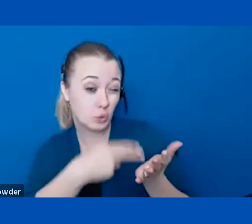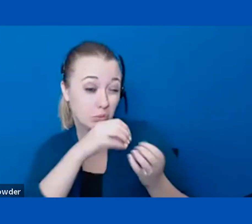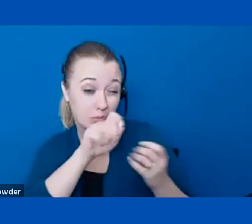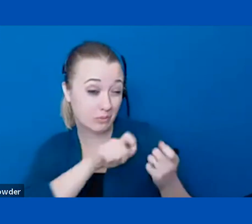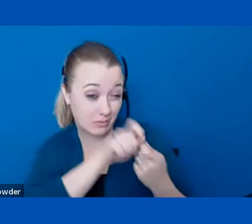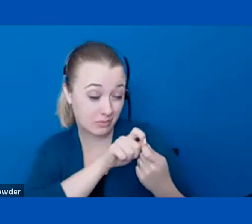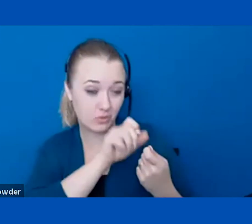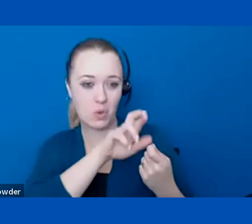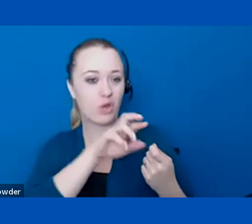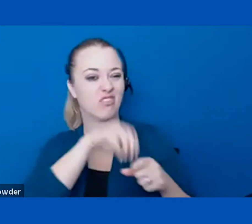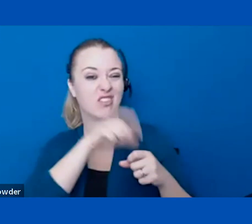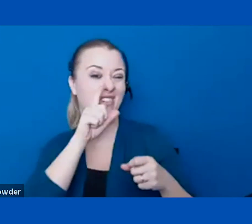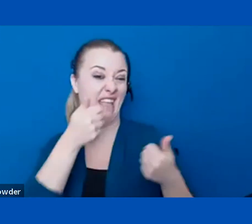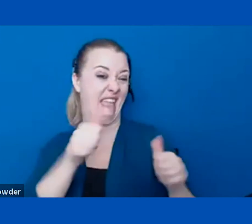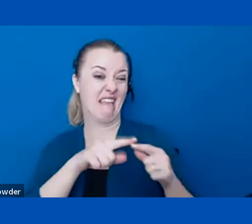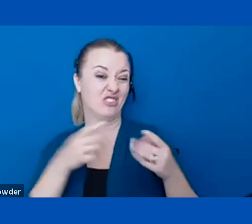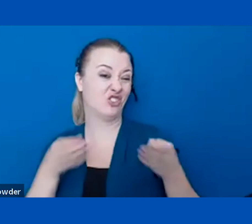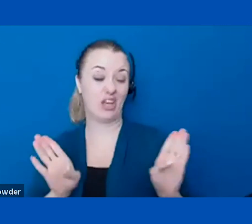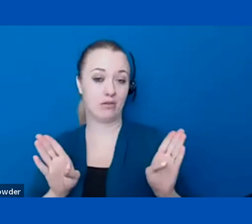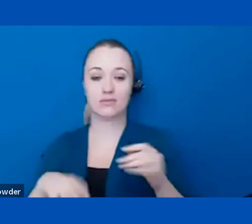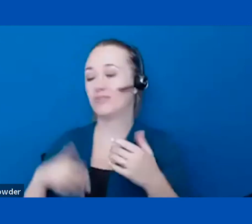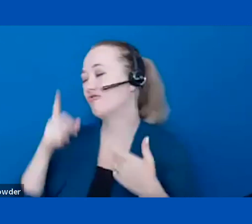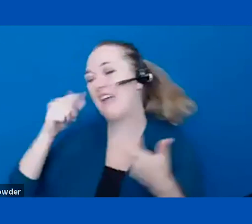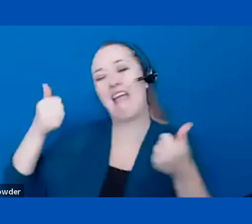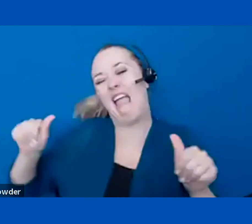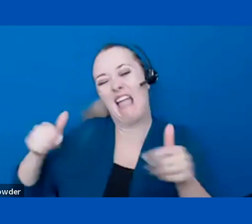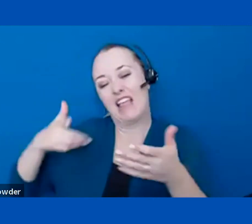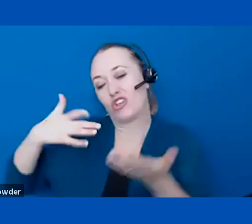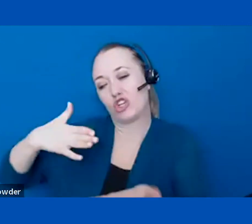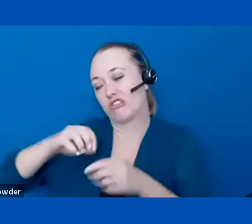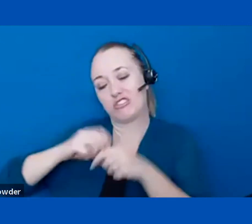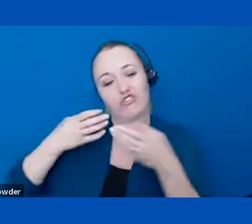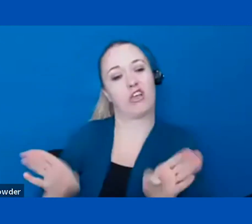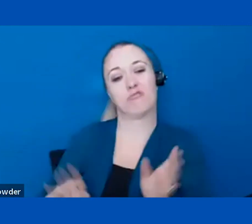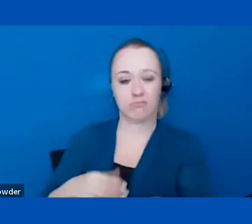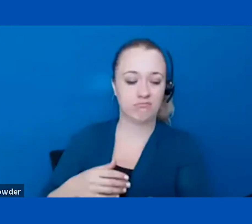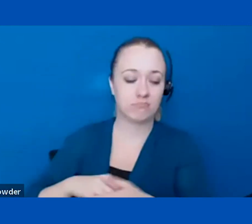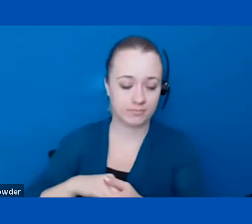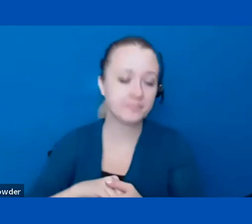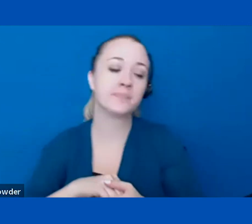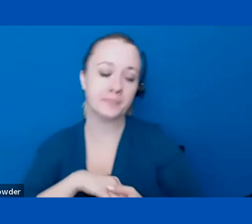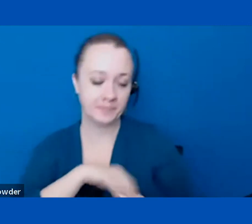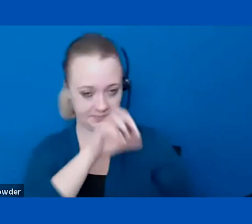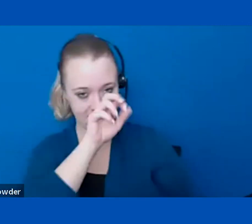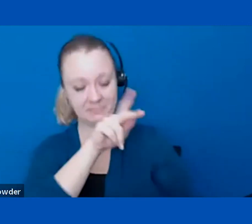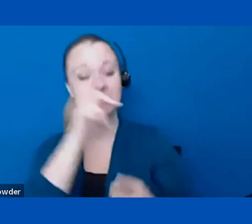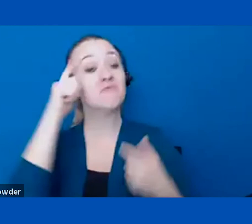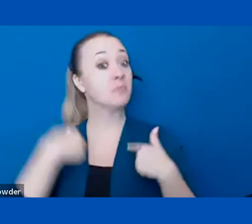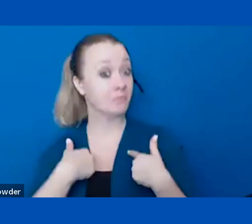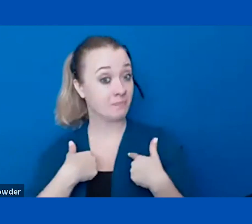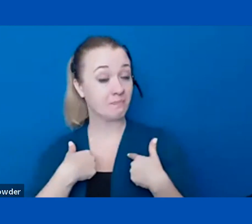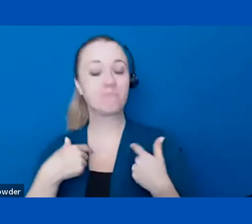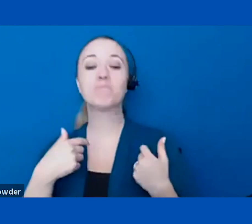general. In when it comes to Anything in general. anything in general, okay, yeah. So for me, I